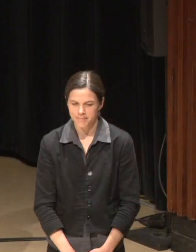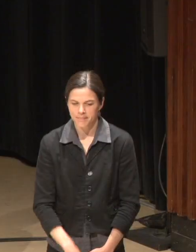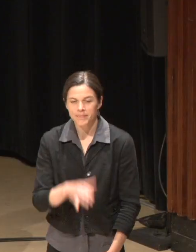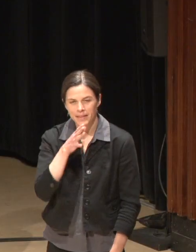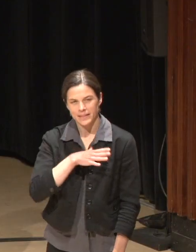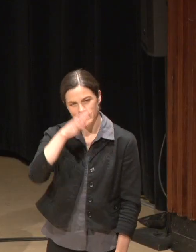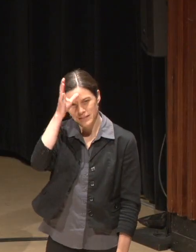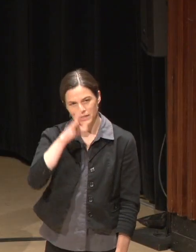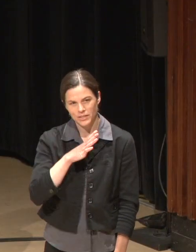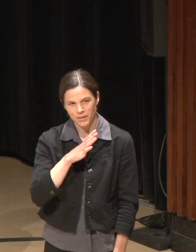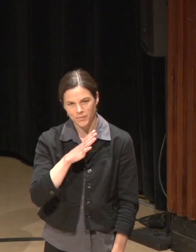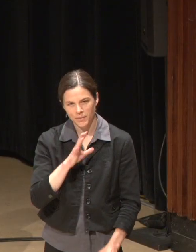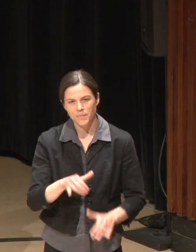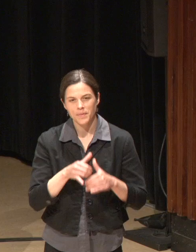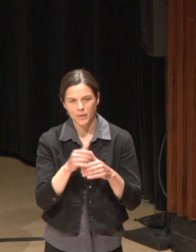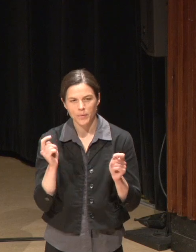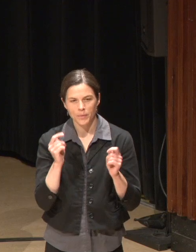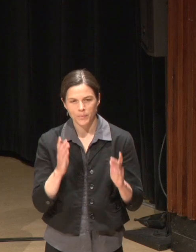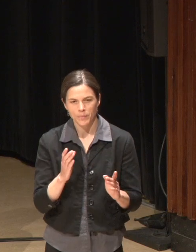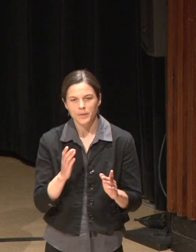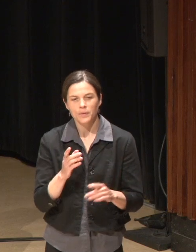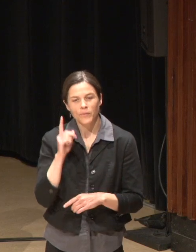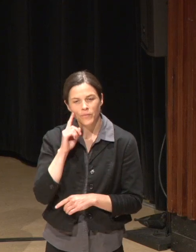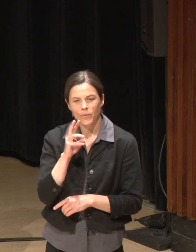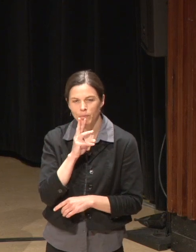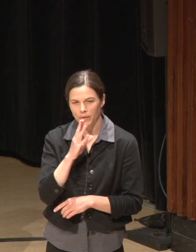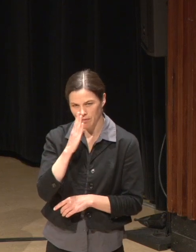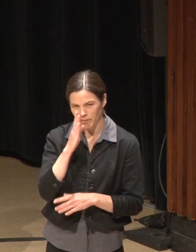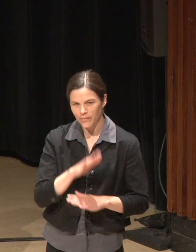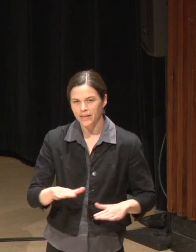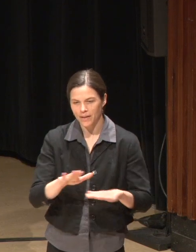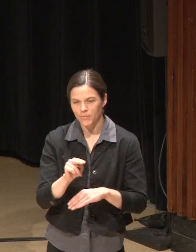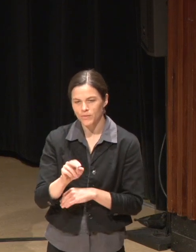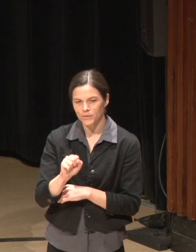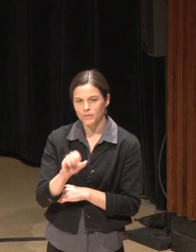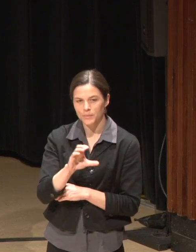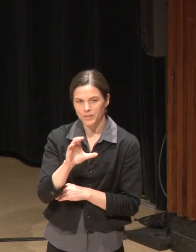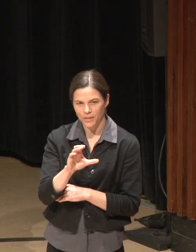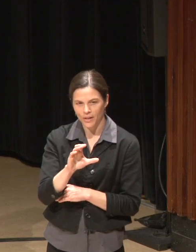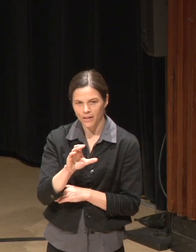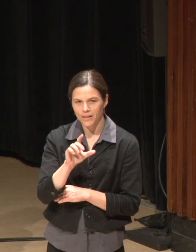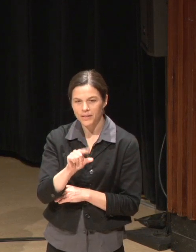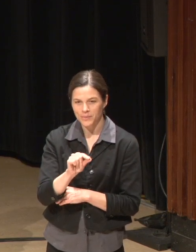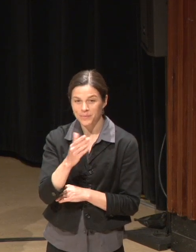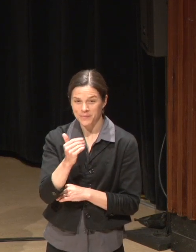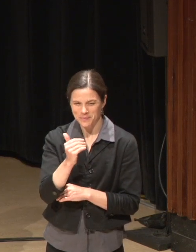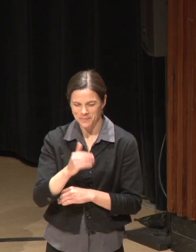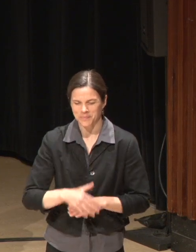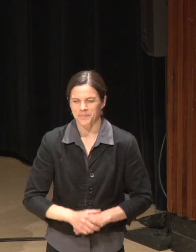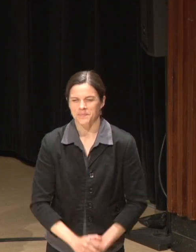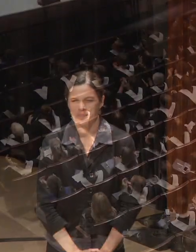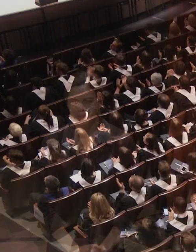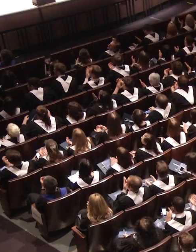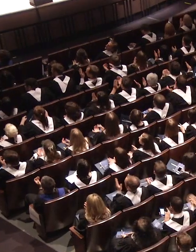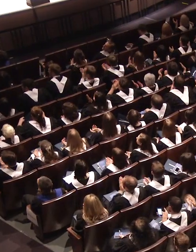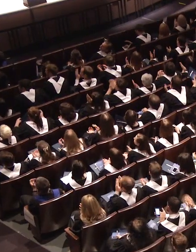Ladies and gentlemen, the award winners for the Waterfront Campus Nova Scotia Community College 2015.